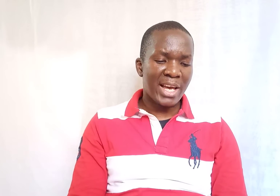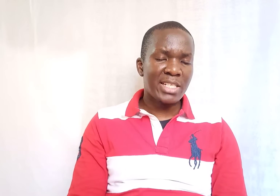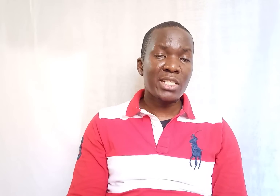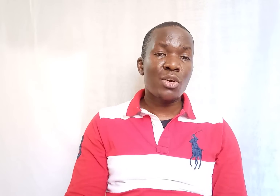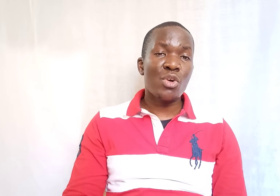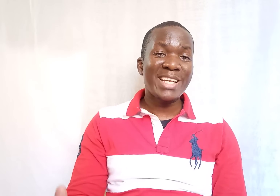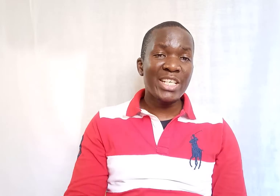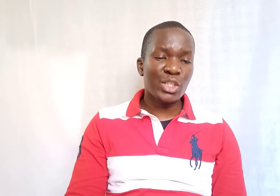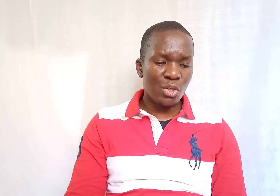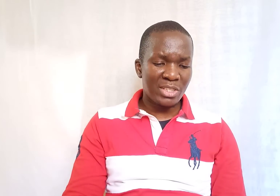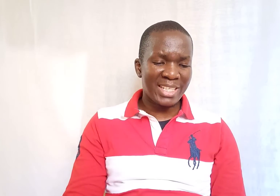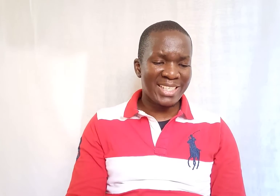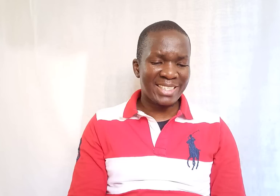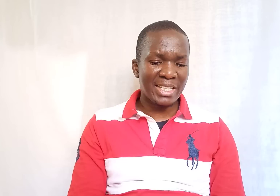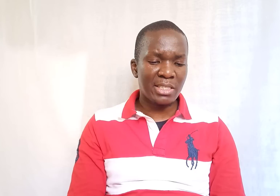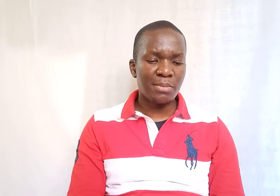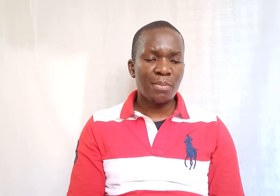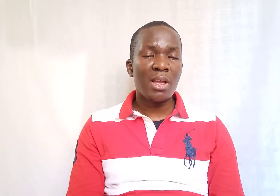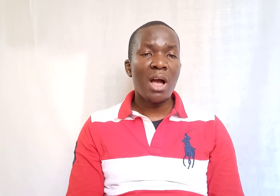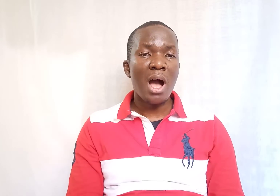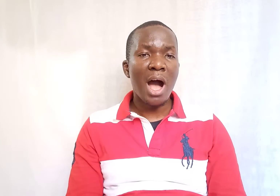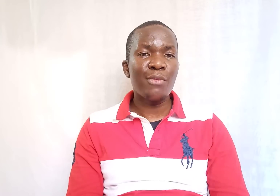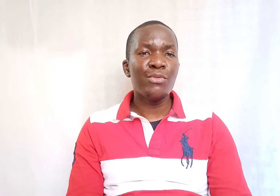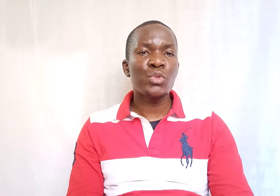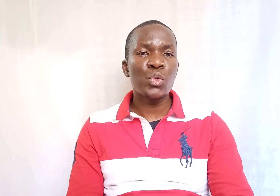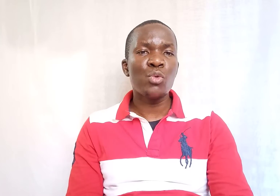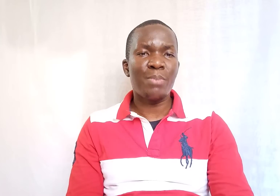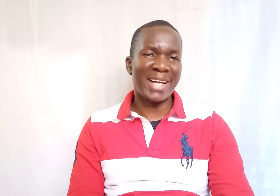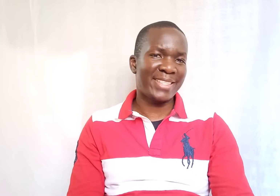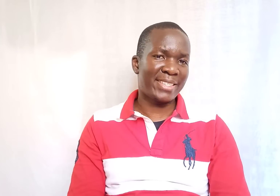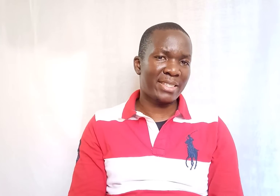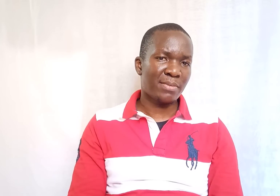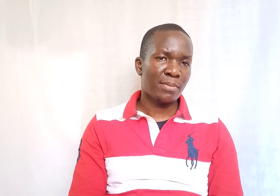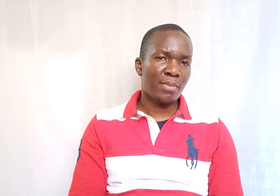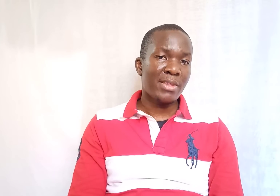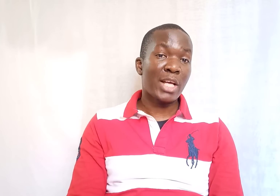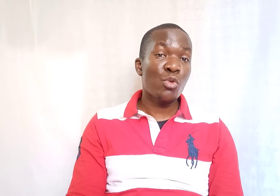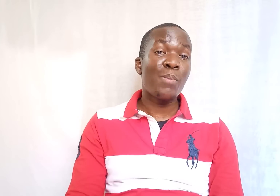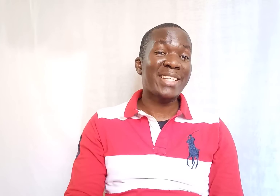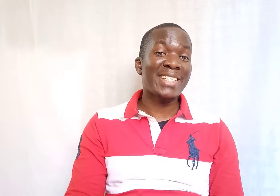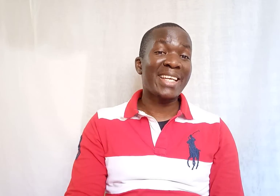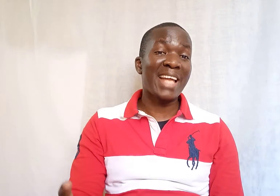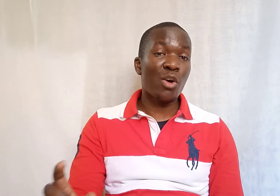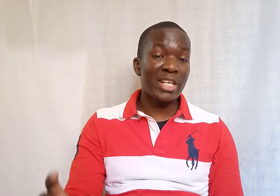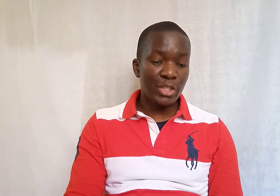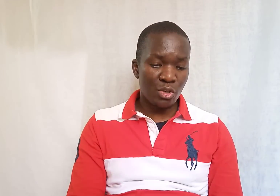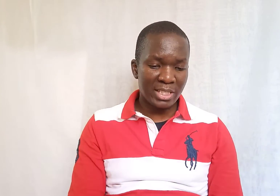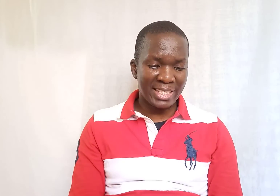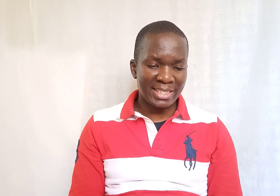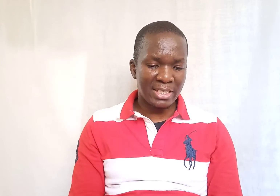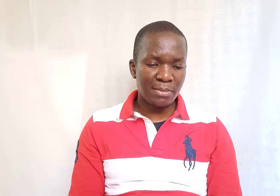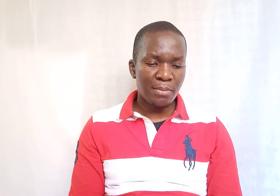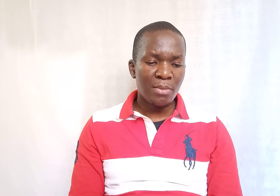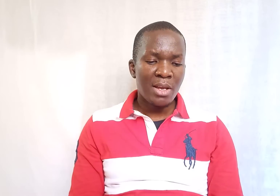that conditional sentences have two parts. There are two parts in a conditional sentences.